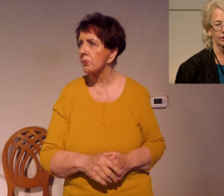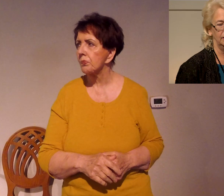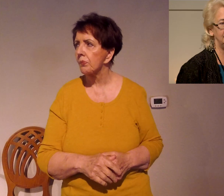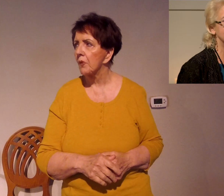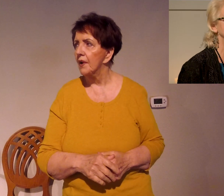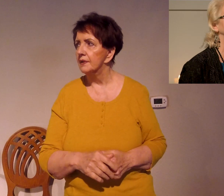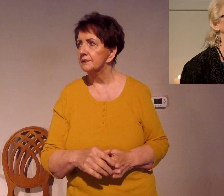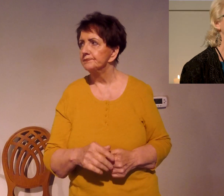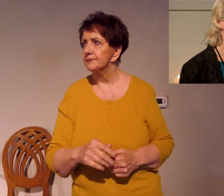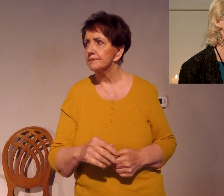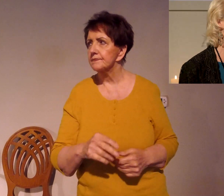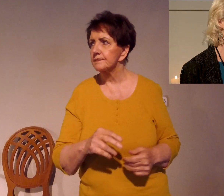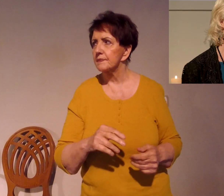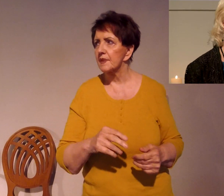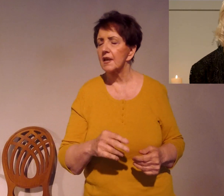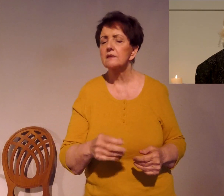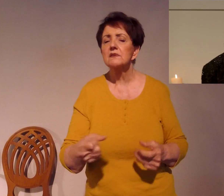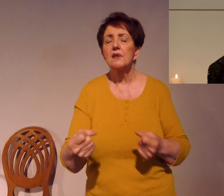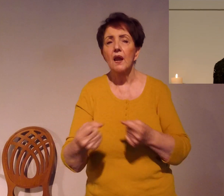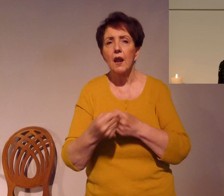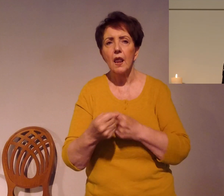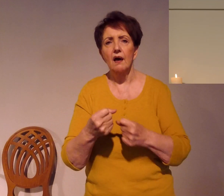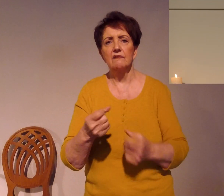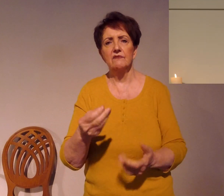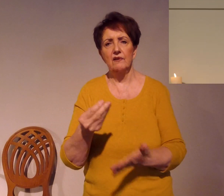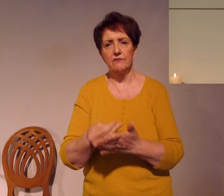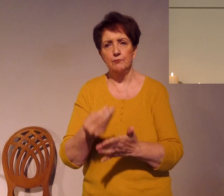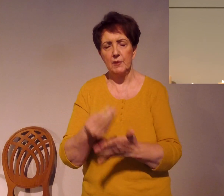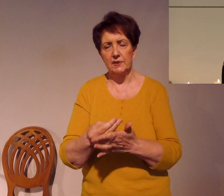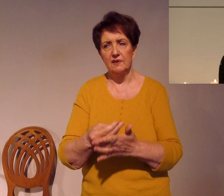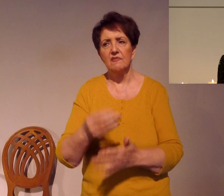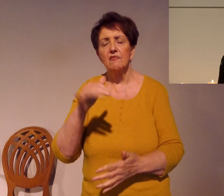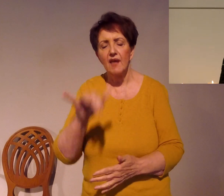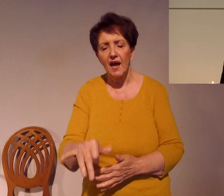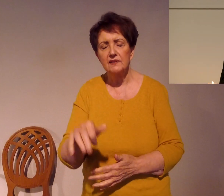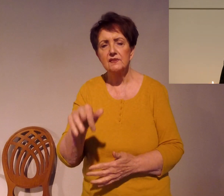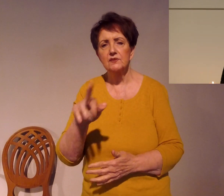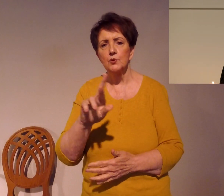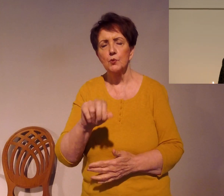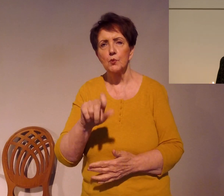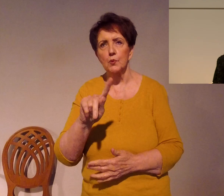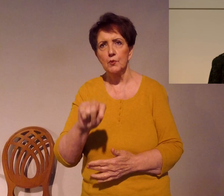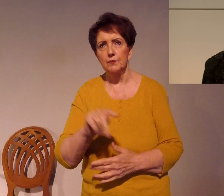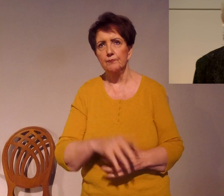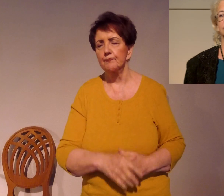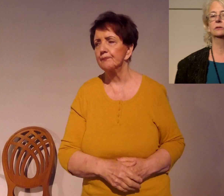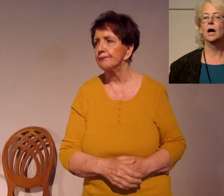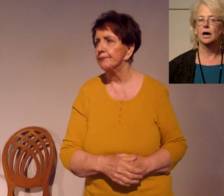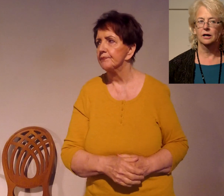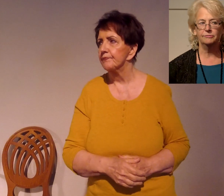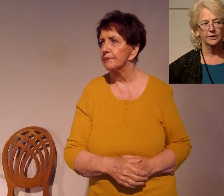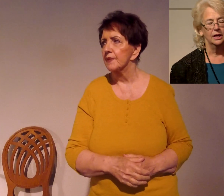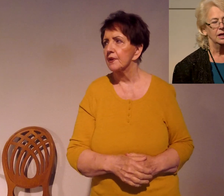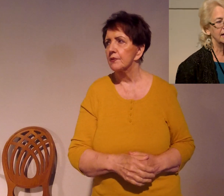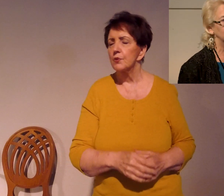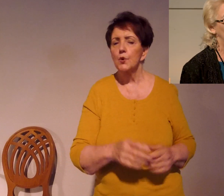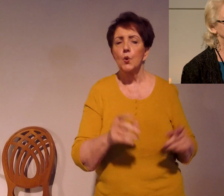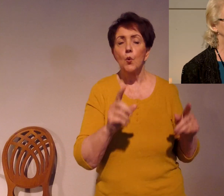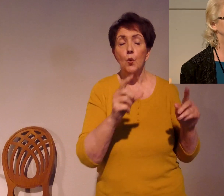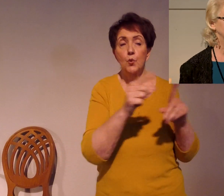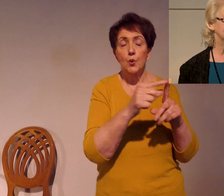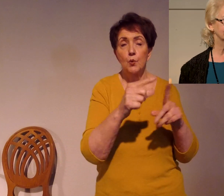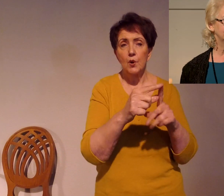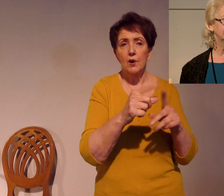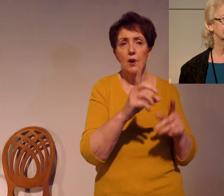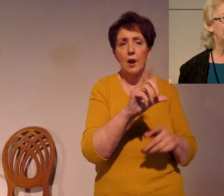all evil. It is the love of money. And actually the Hebrew word that's translated into love can